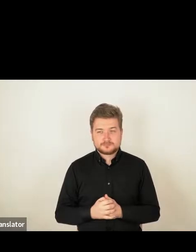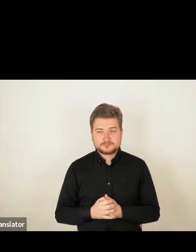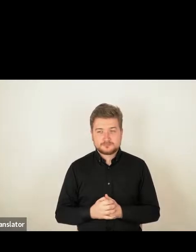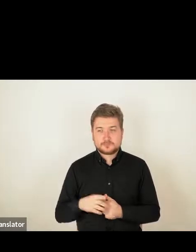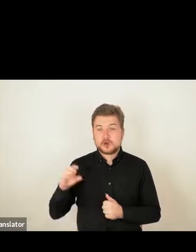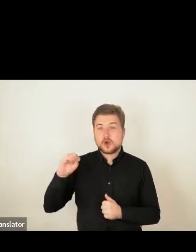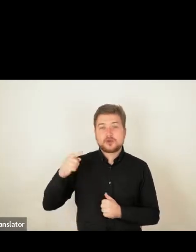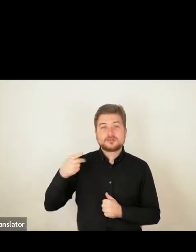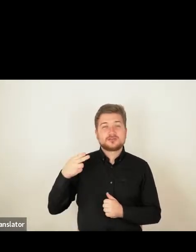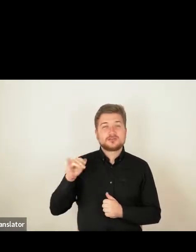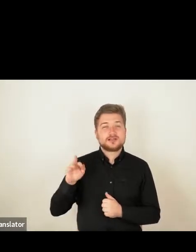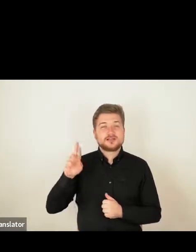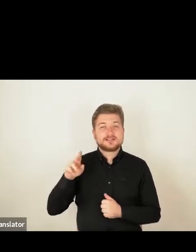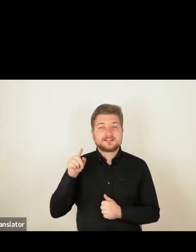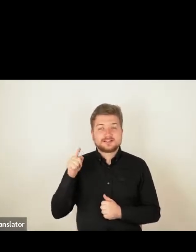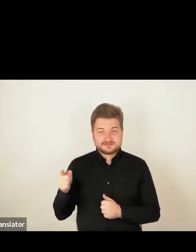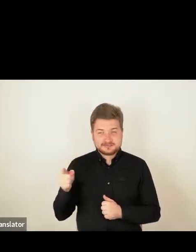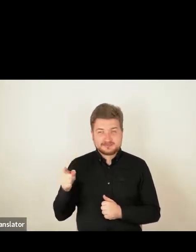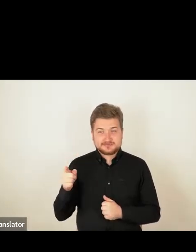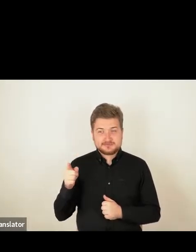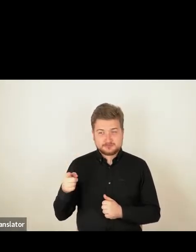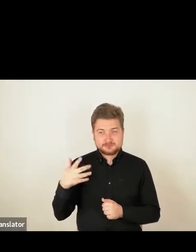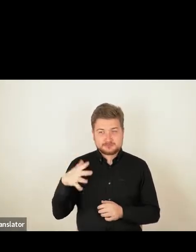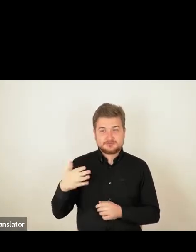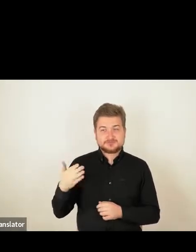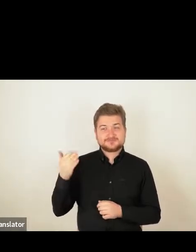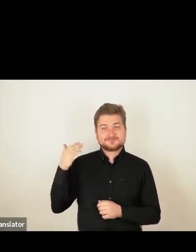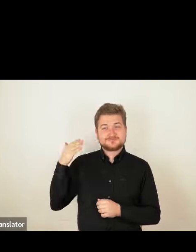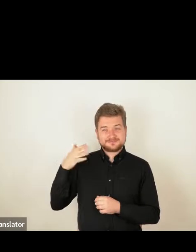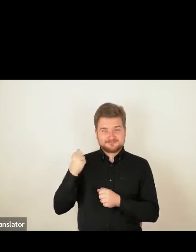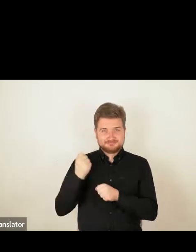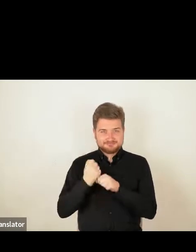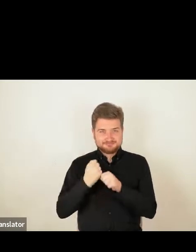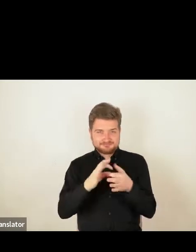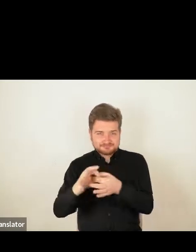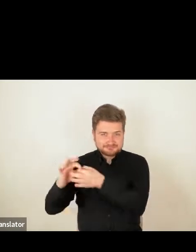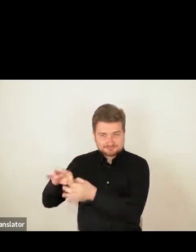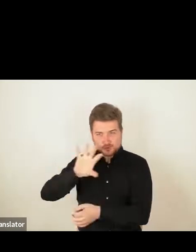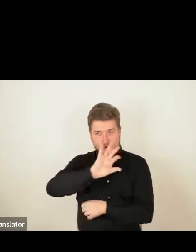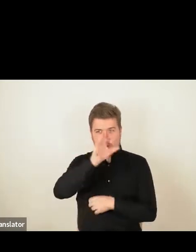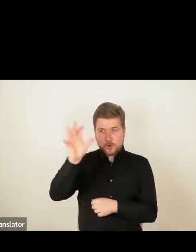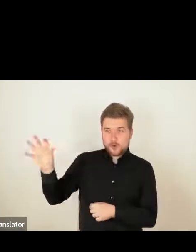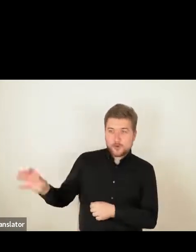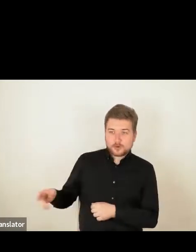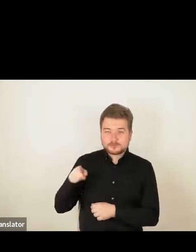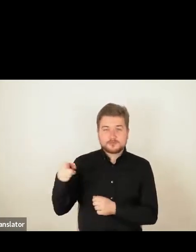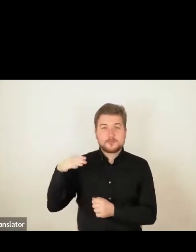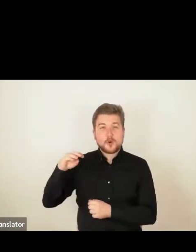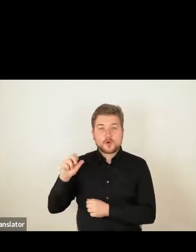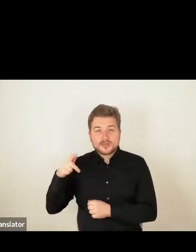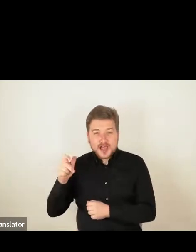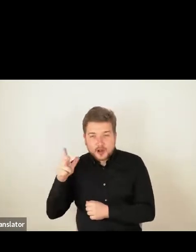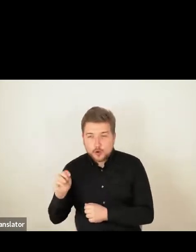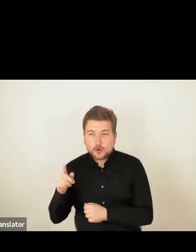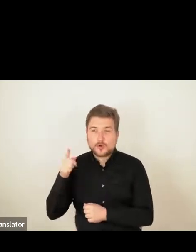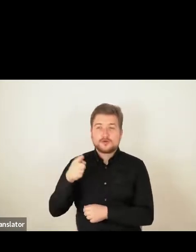several participating states recently, Montenegro, North Macedonia, Albania, Malta, Tajikistan, and we look